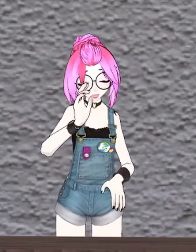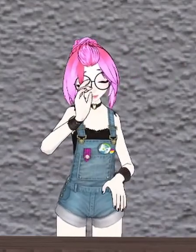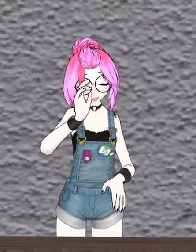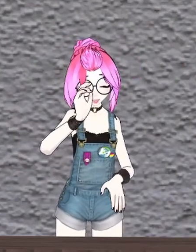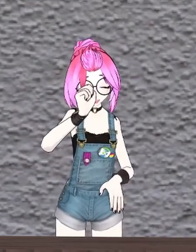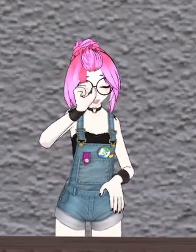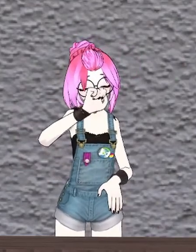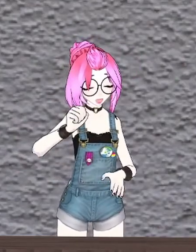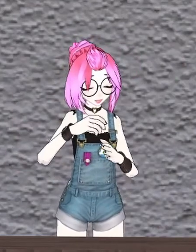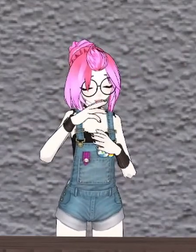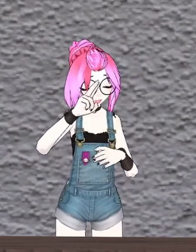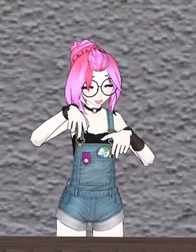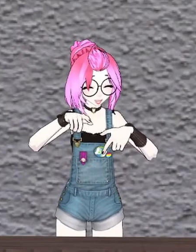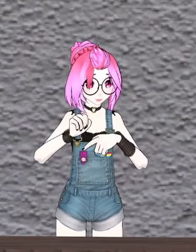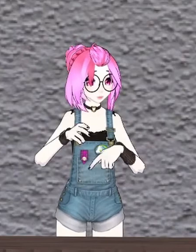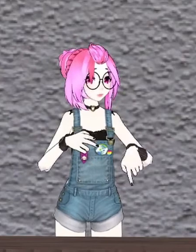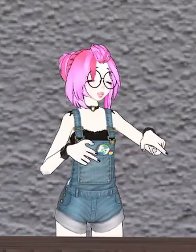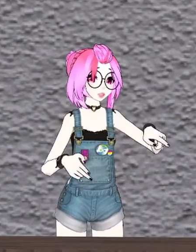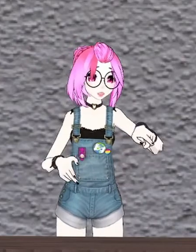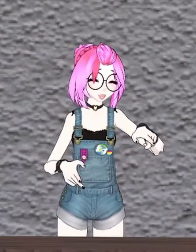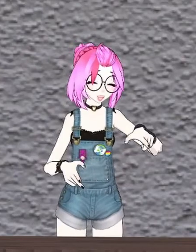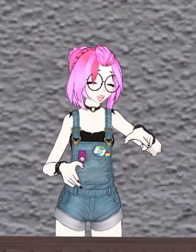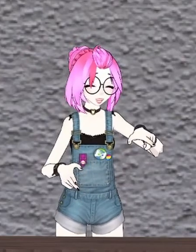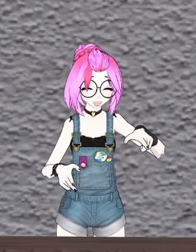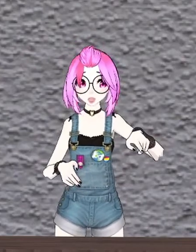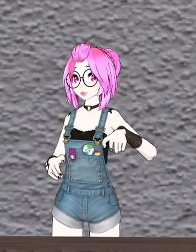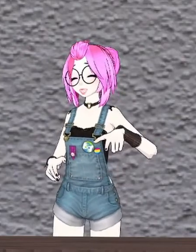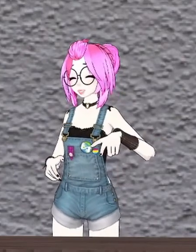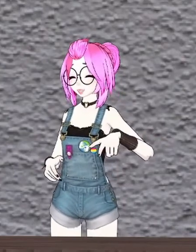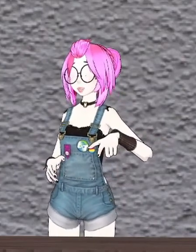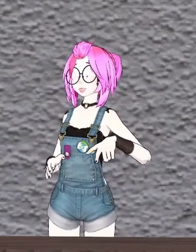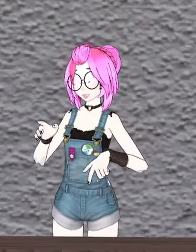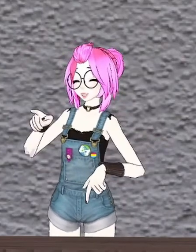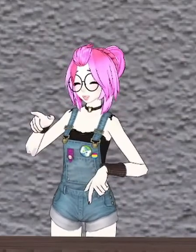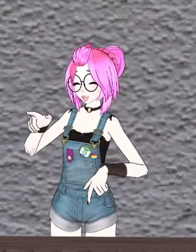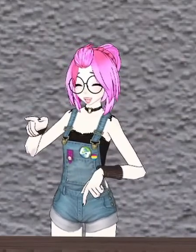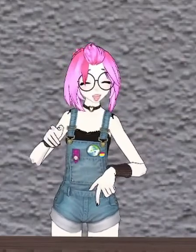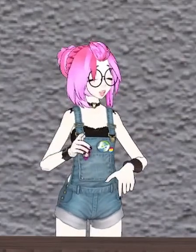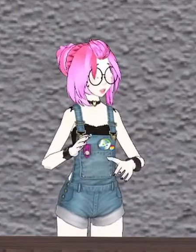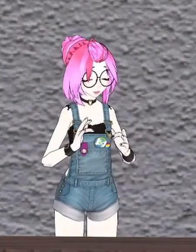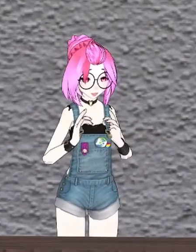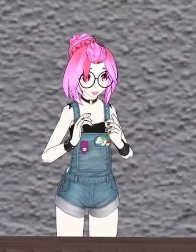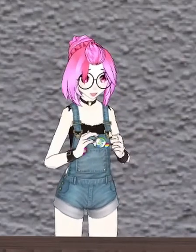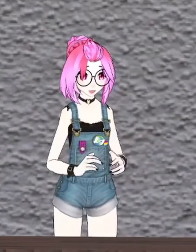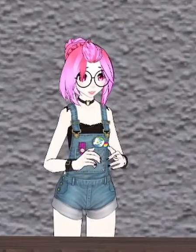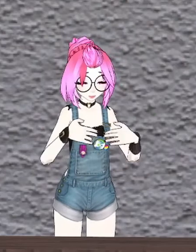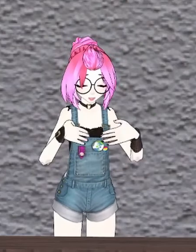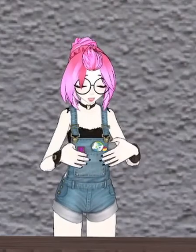Okay, last one. How do you sign customer? You guys better remember this one. There you go. Good. Customer, right